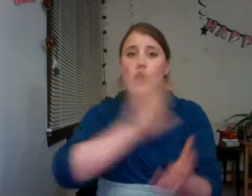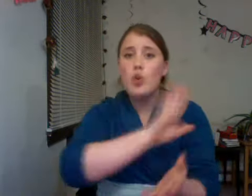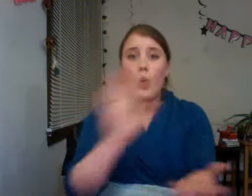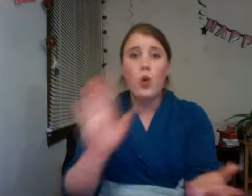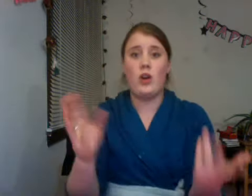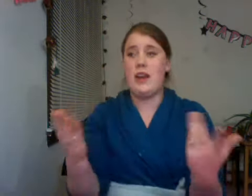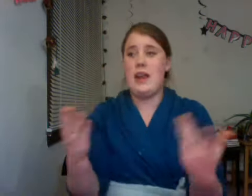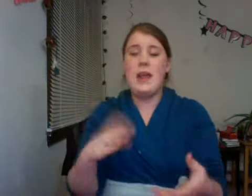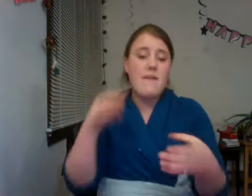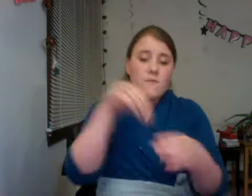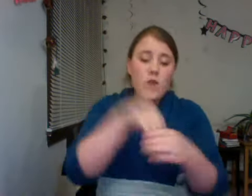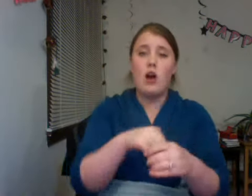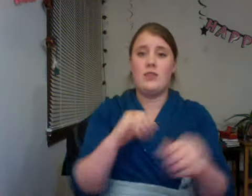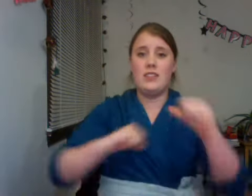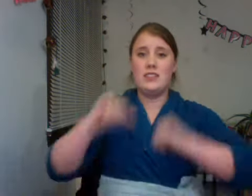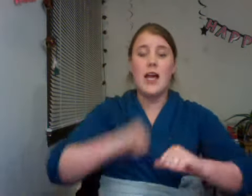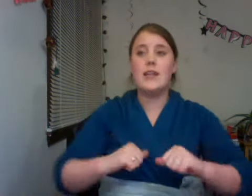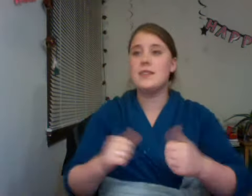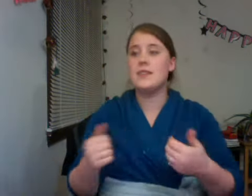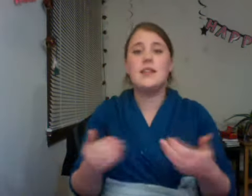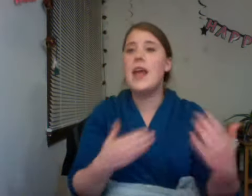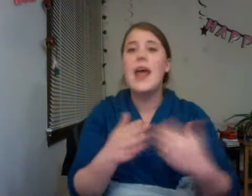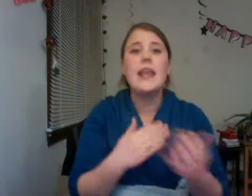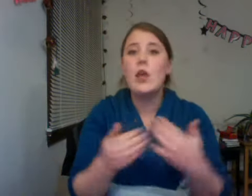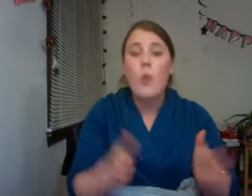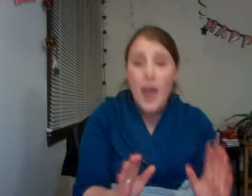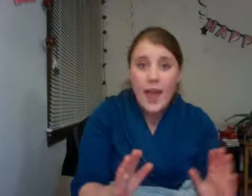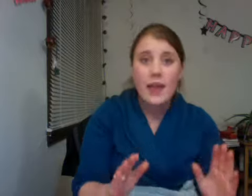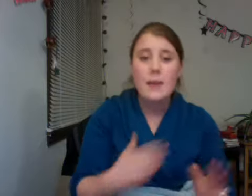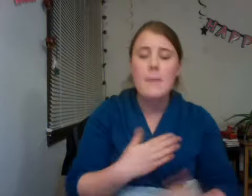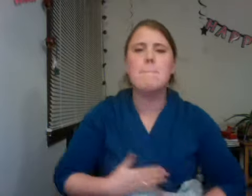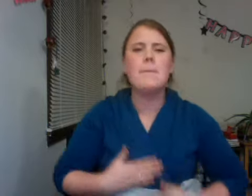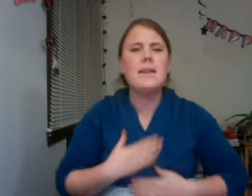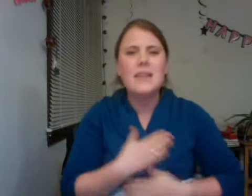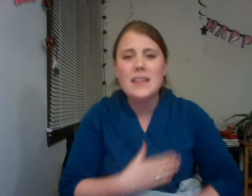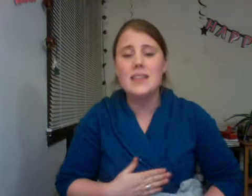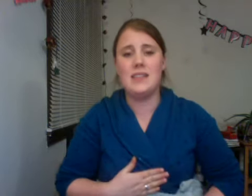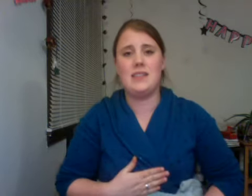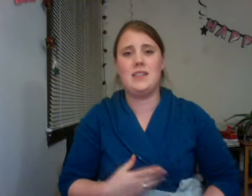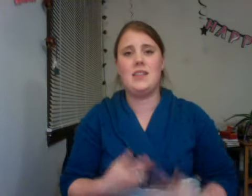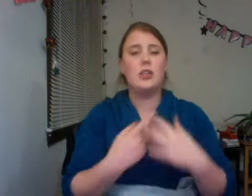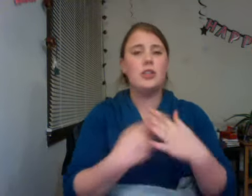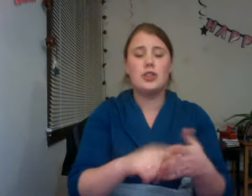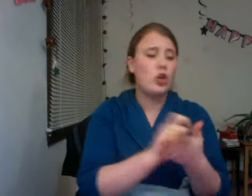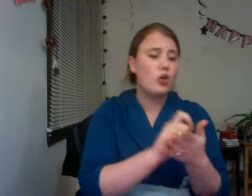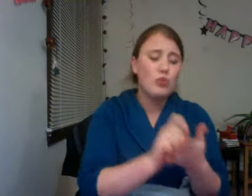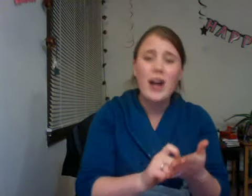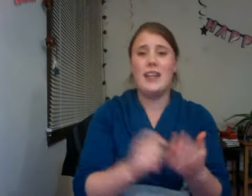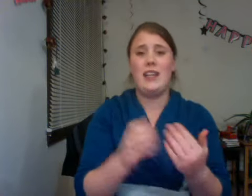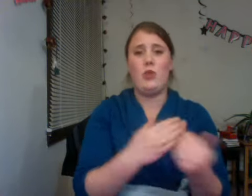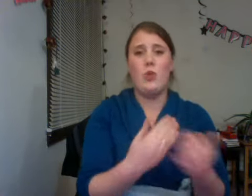join. Pick up a camera. Start to write a blog. Whatever. But leave out